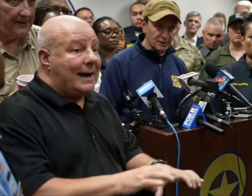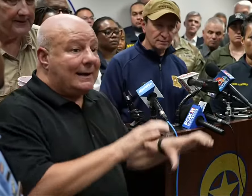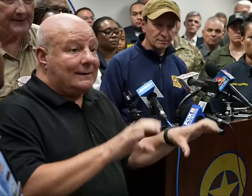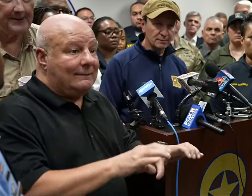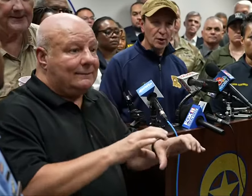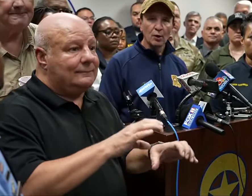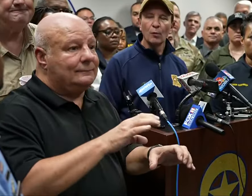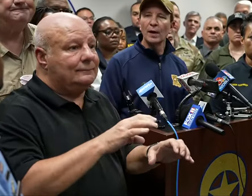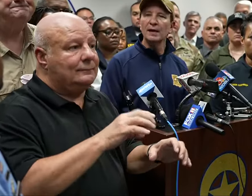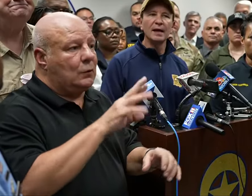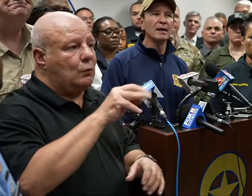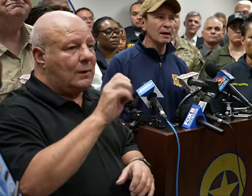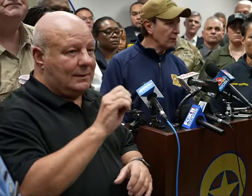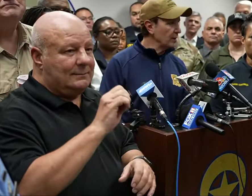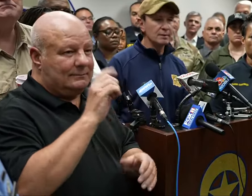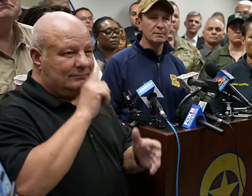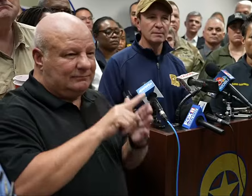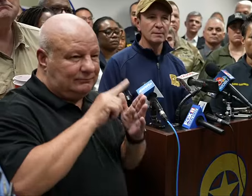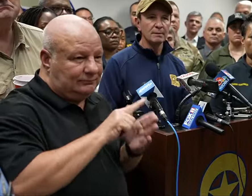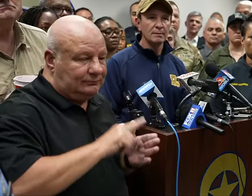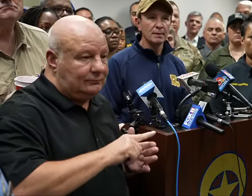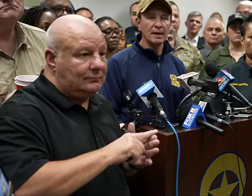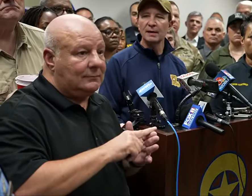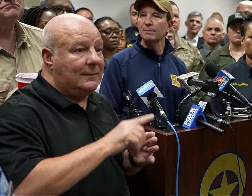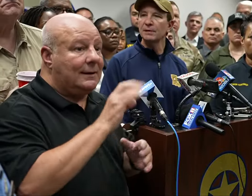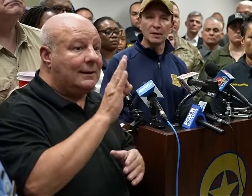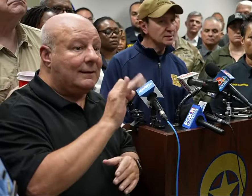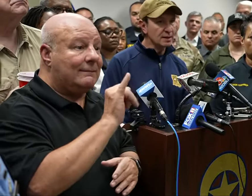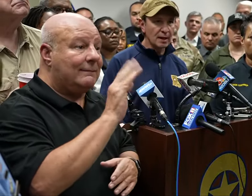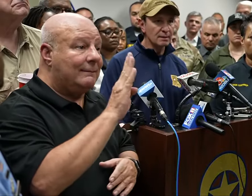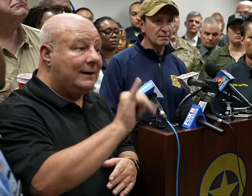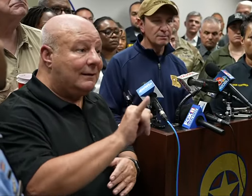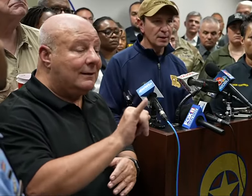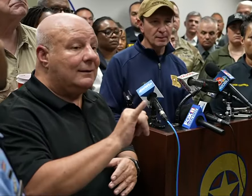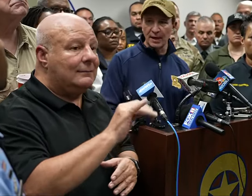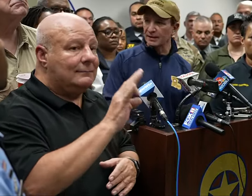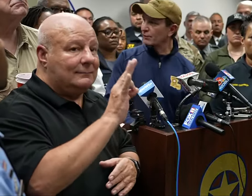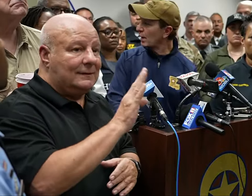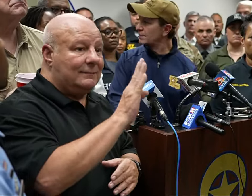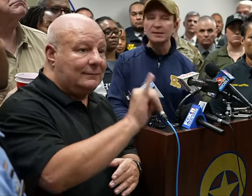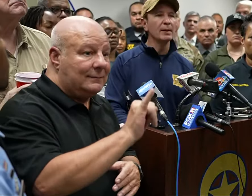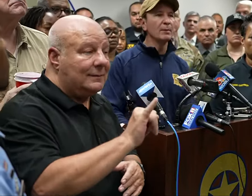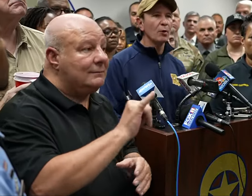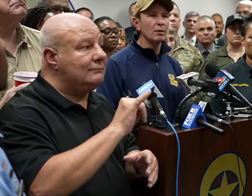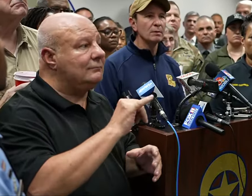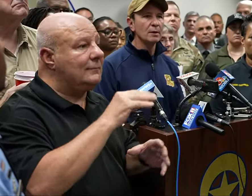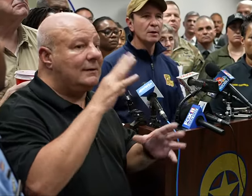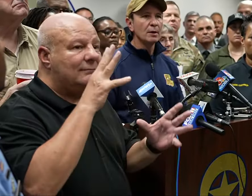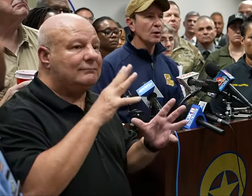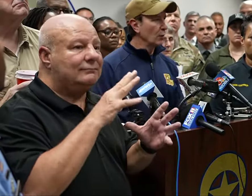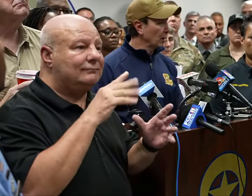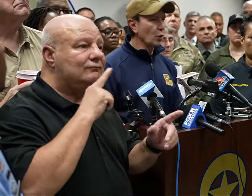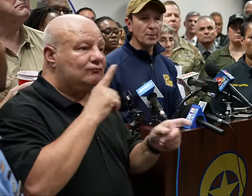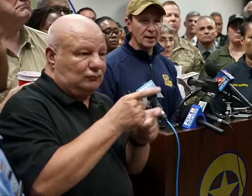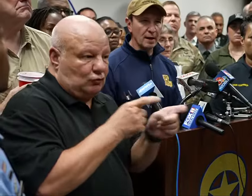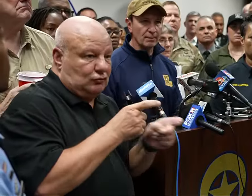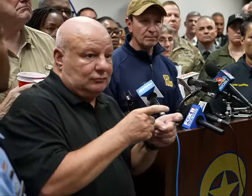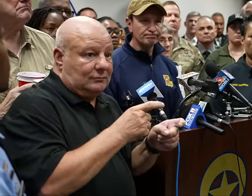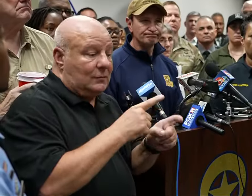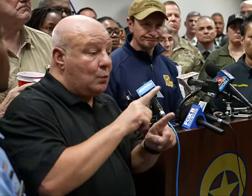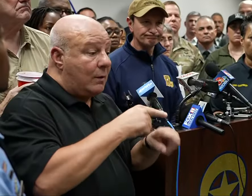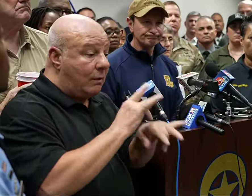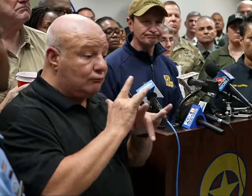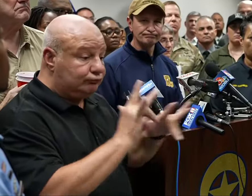charge of it. When they clear it, and it does not become an active crime scene anymore, we're going to open it